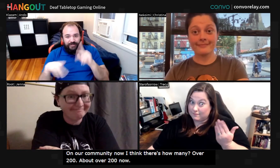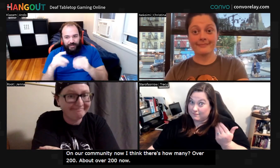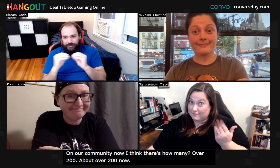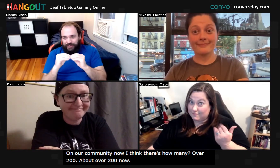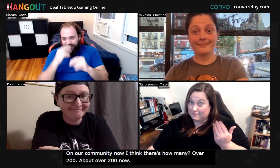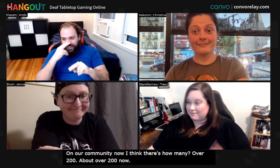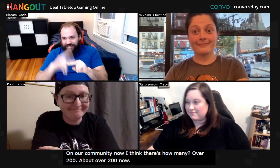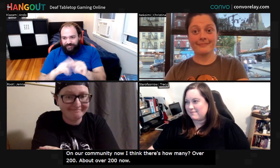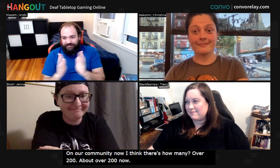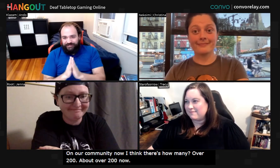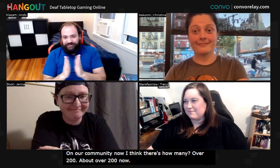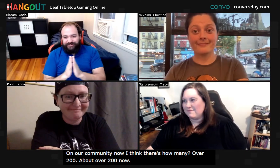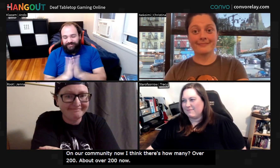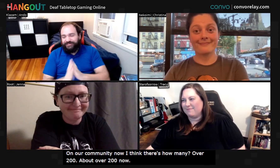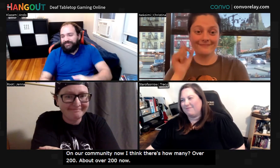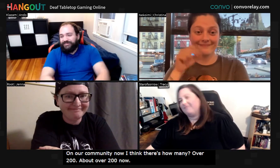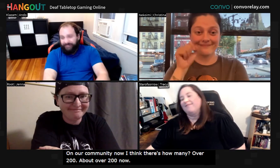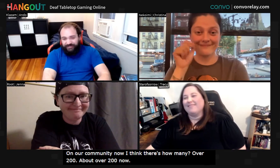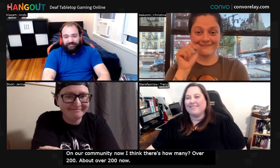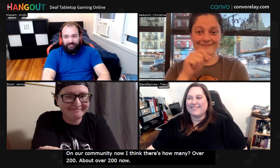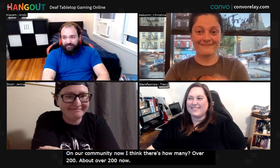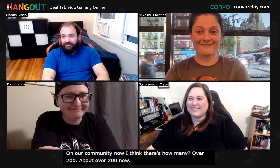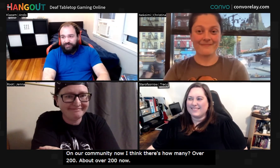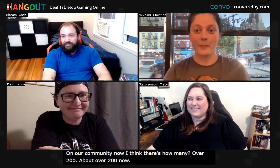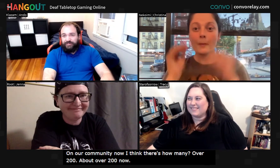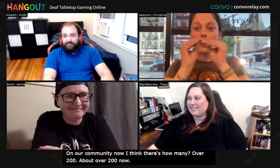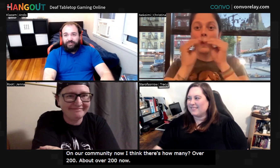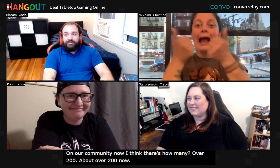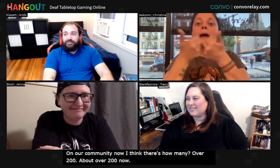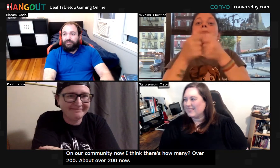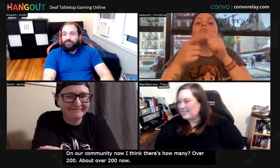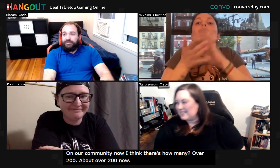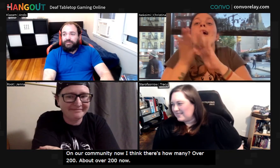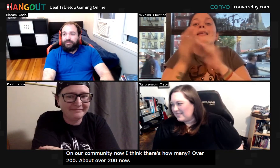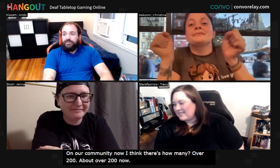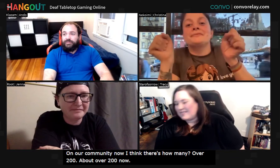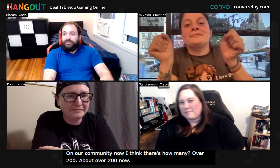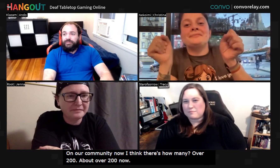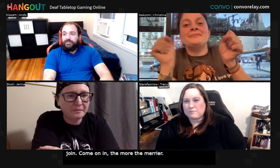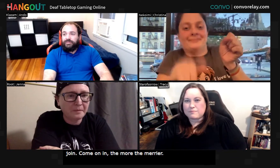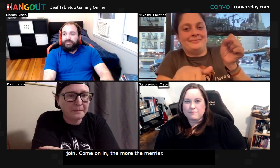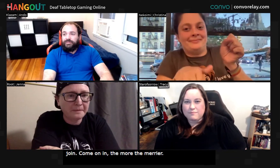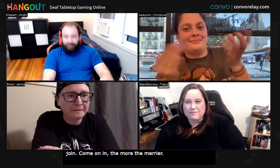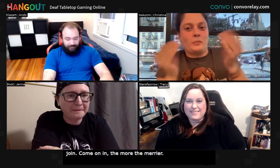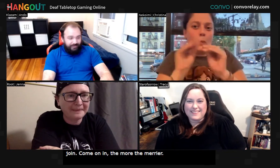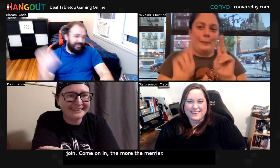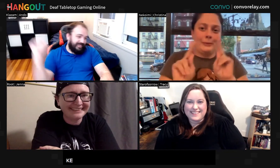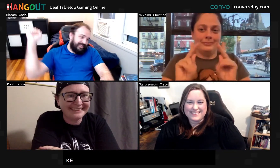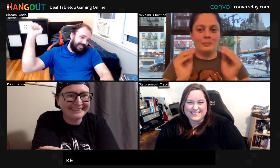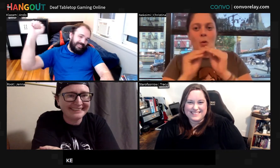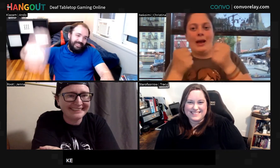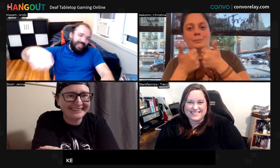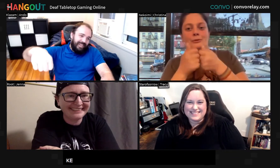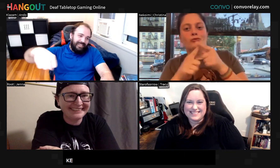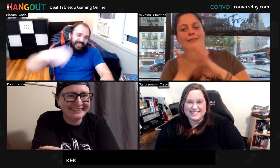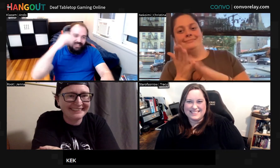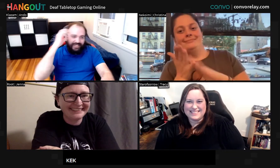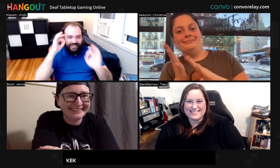in. The more, the merrier. Absolutely. Yeah, they would be a lot more games to run, more